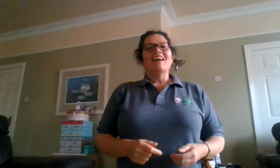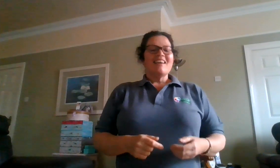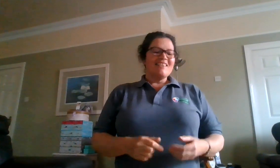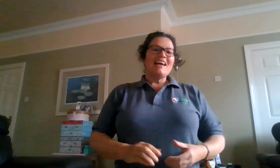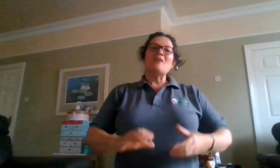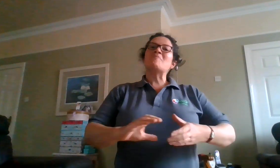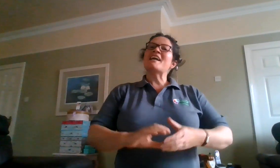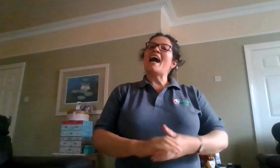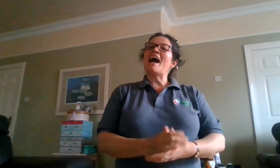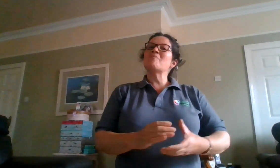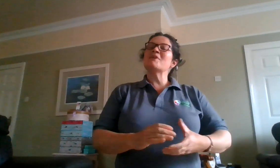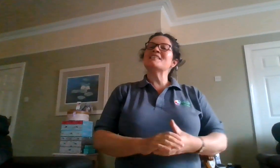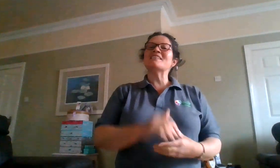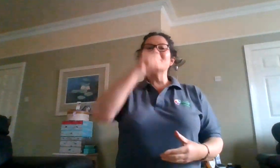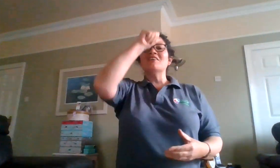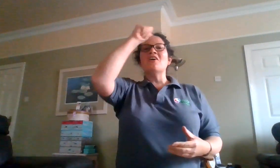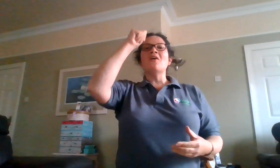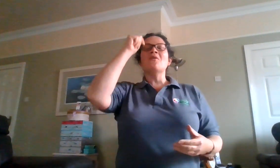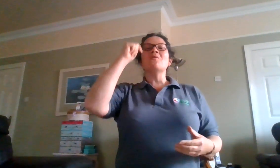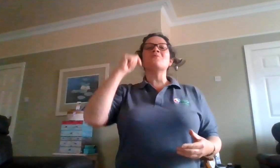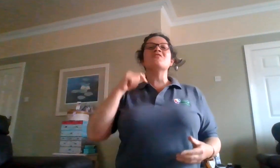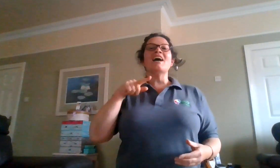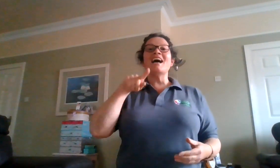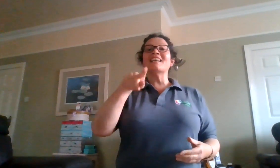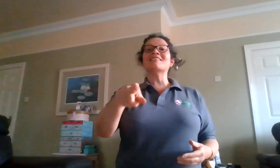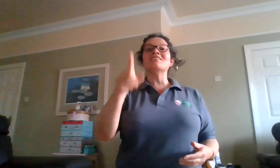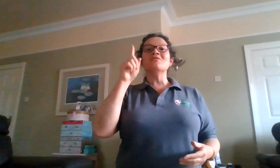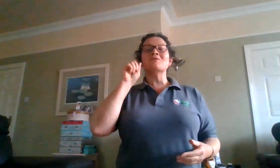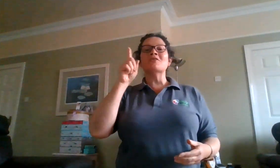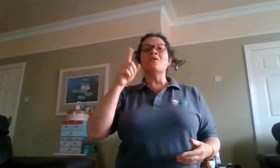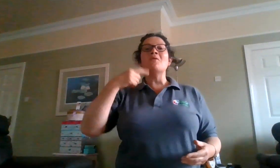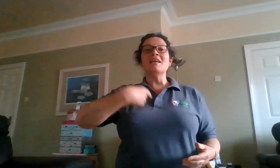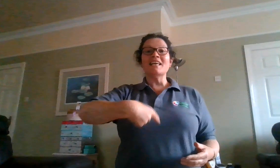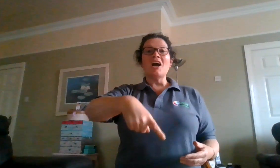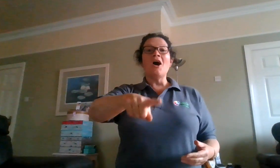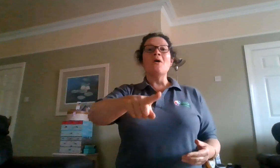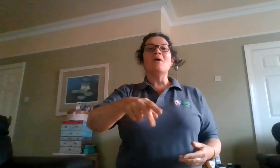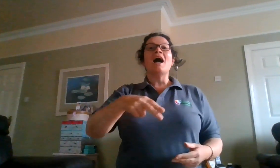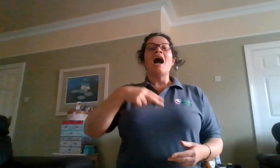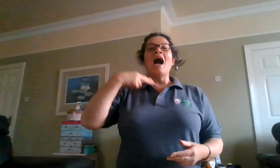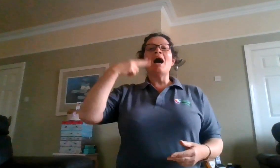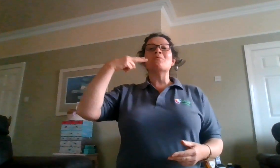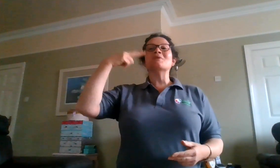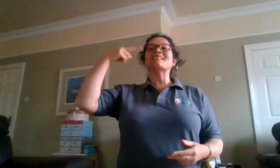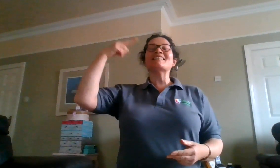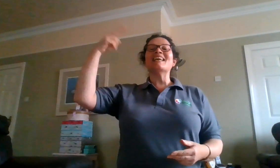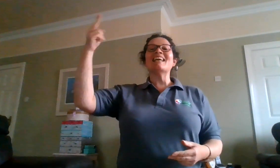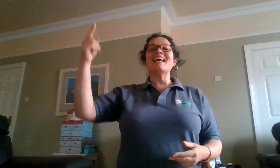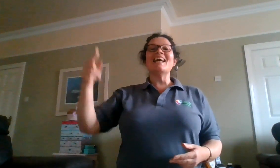They'll be happy to know, they'll as you saw me go, I was singing